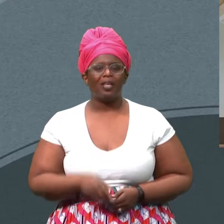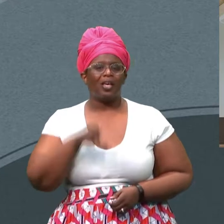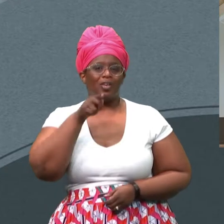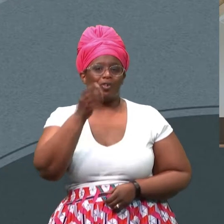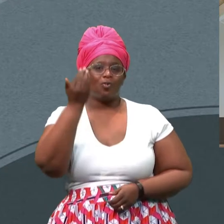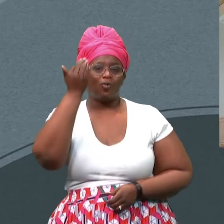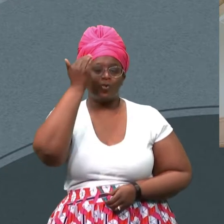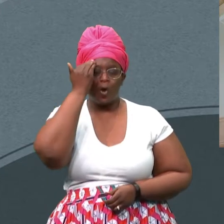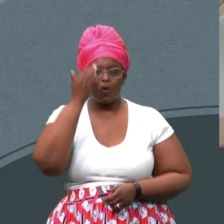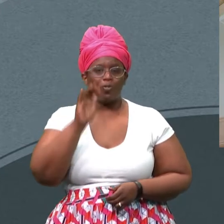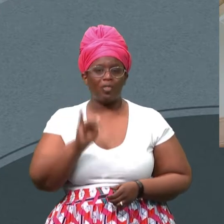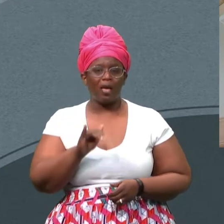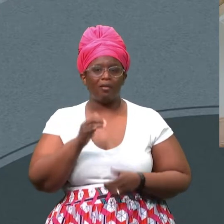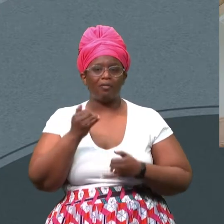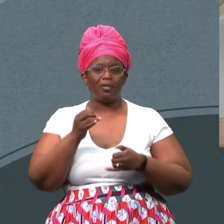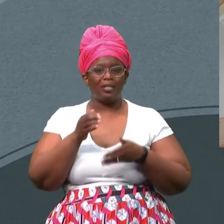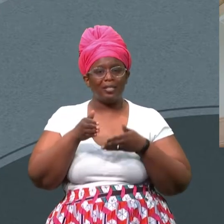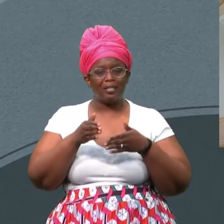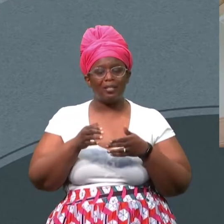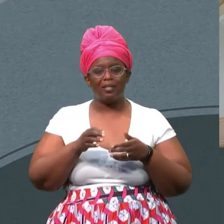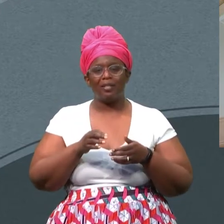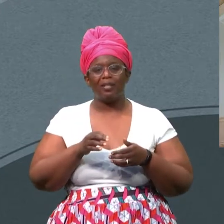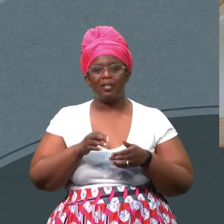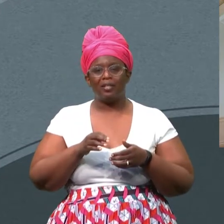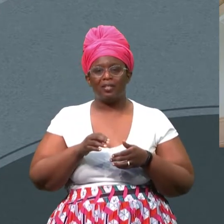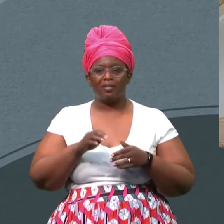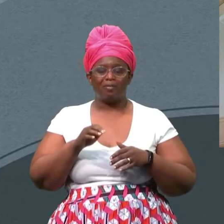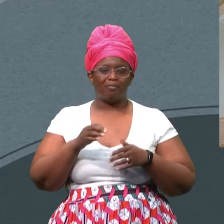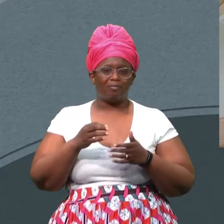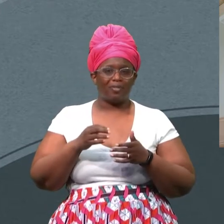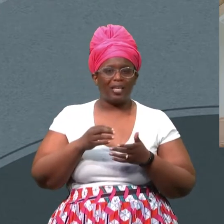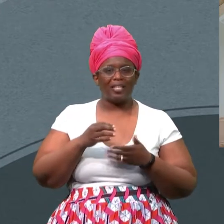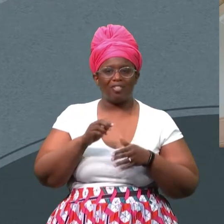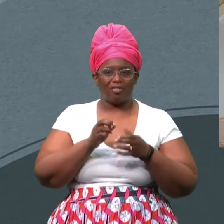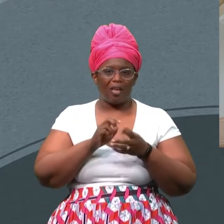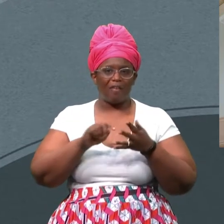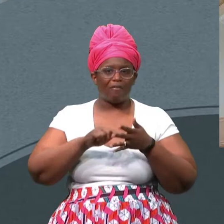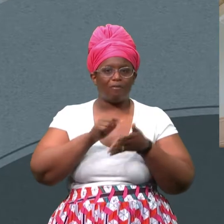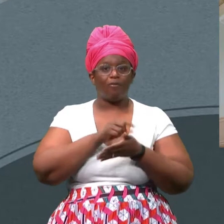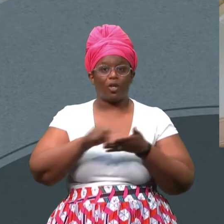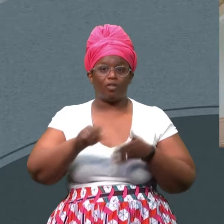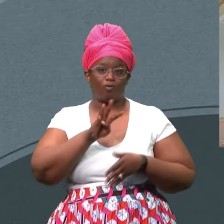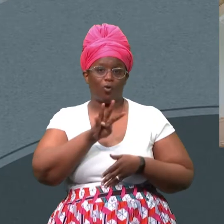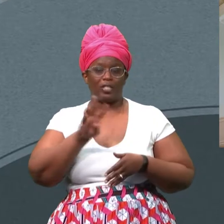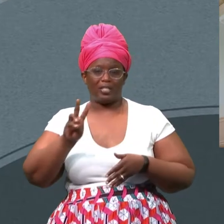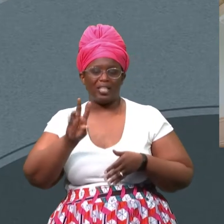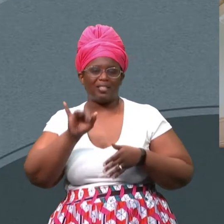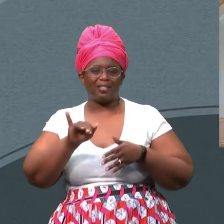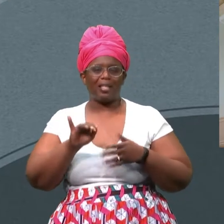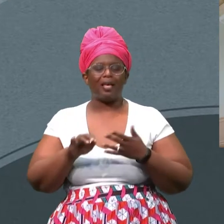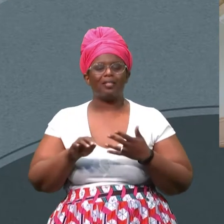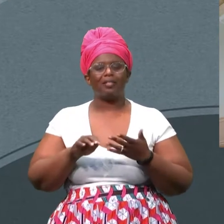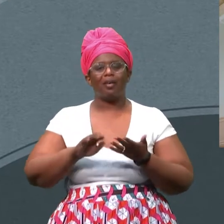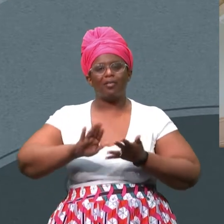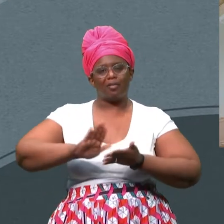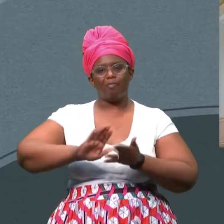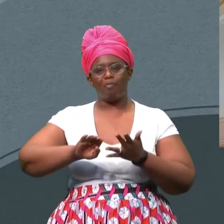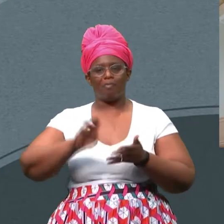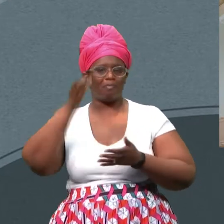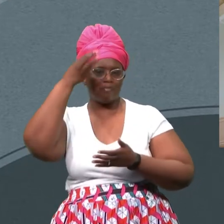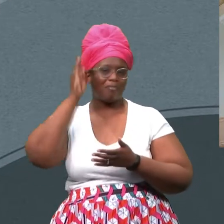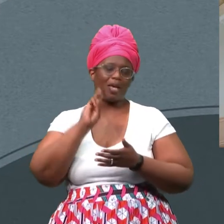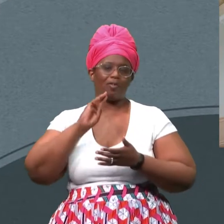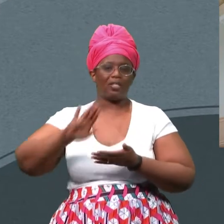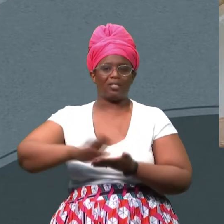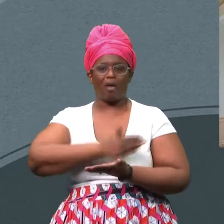the beginning right there. As a matter of fact, the pericope of your Bibles talks about it. Starting at verse number 46, she begins to sing. She writes